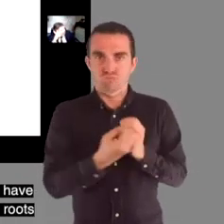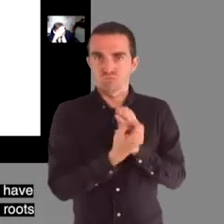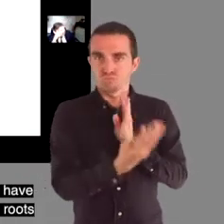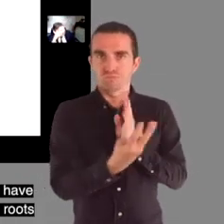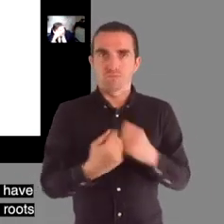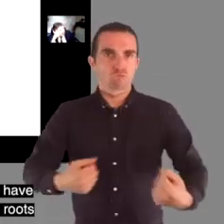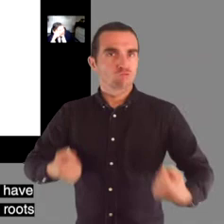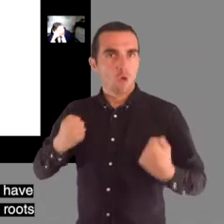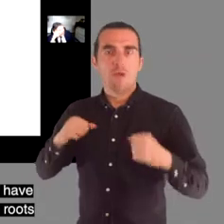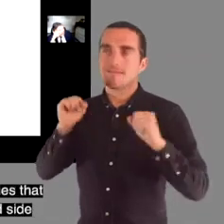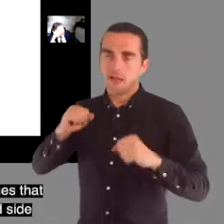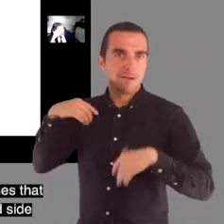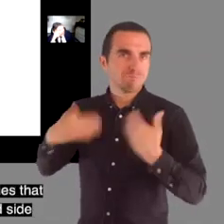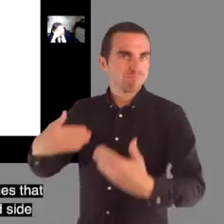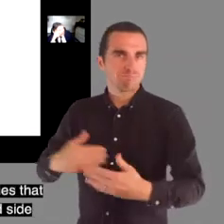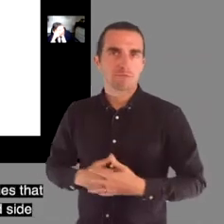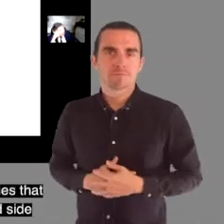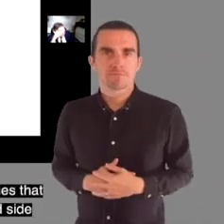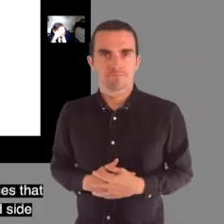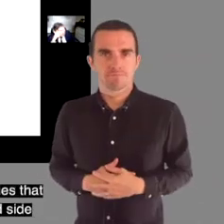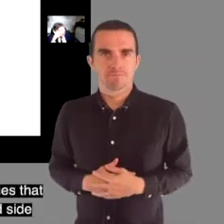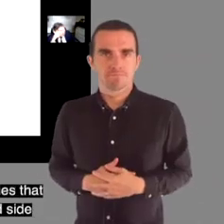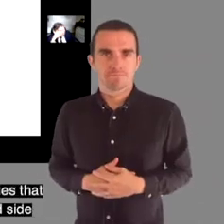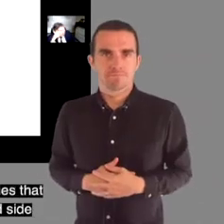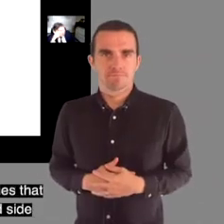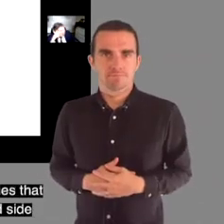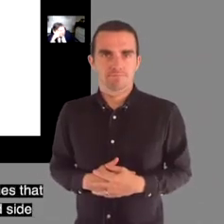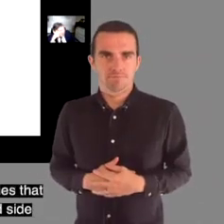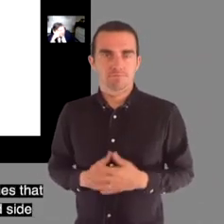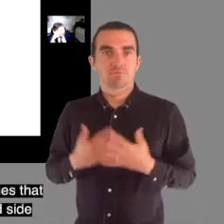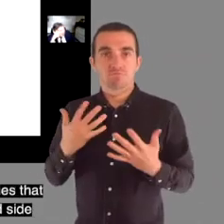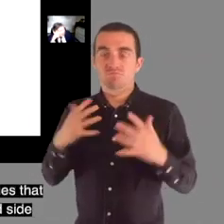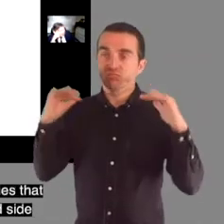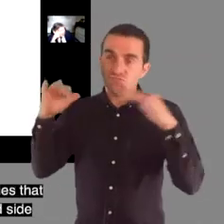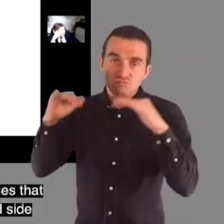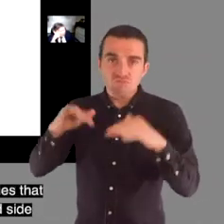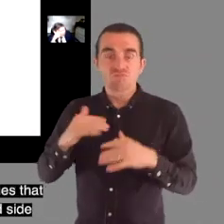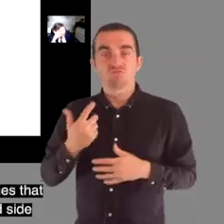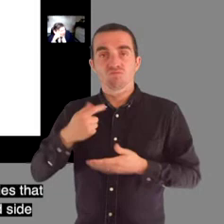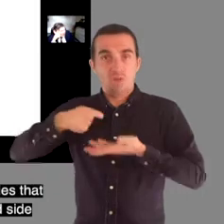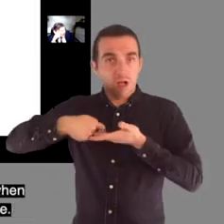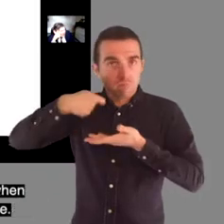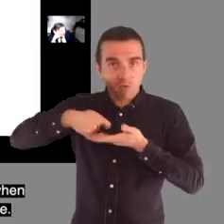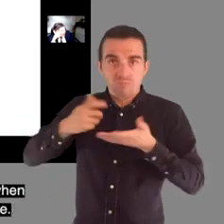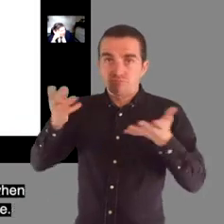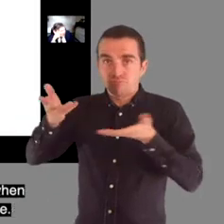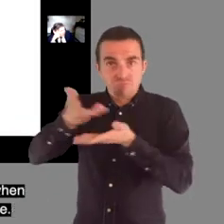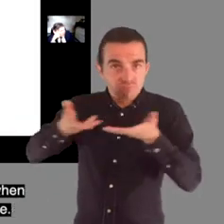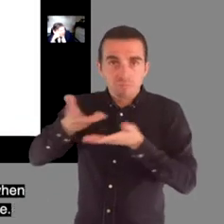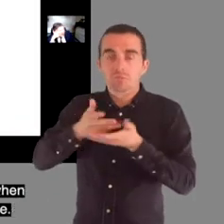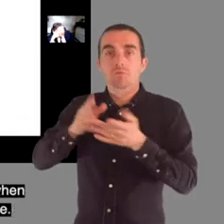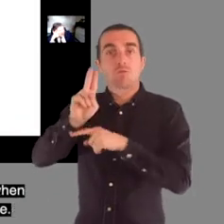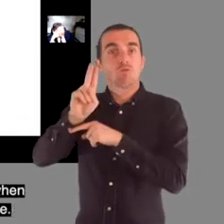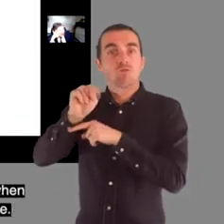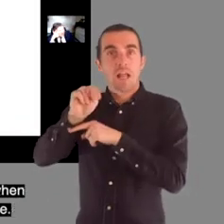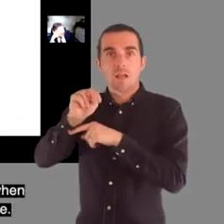effective grassroots organizations to push the policies that we want. But we can also hold side events and breakfasts when we're